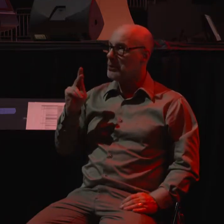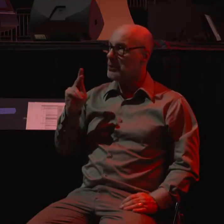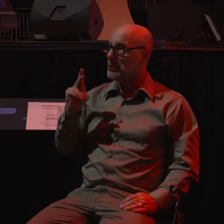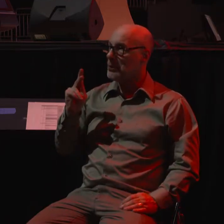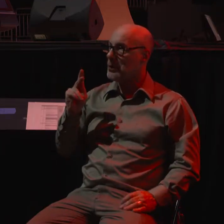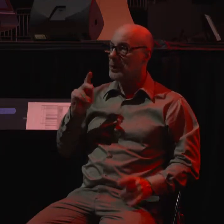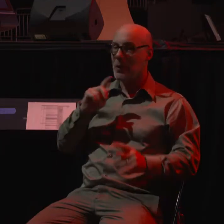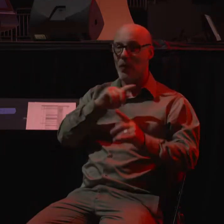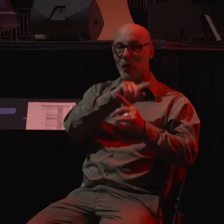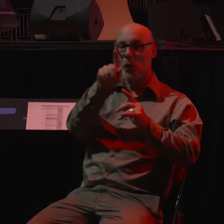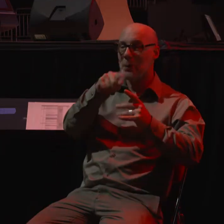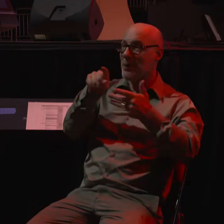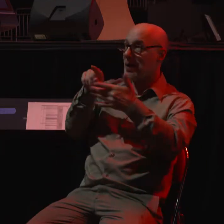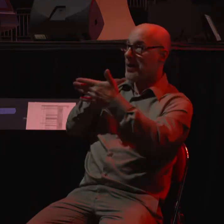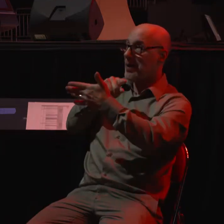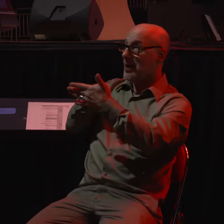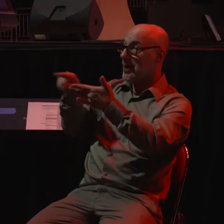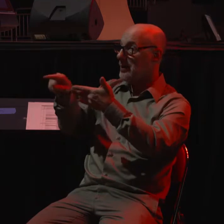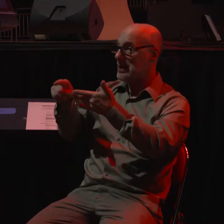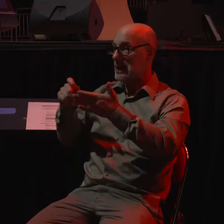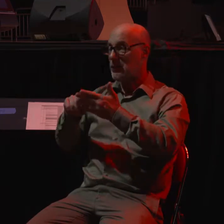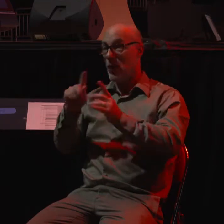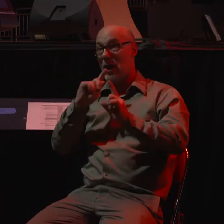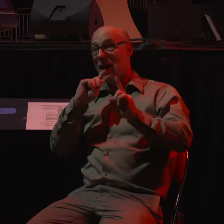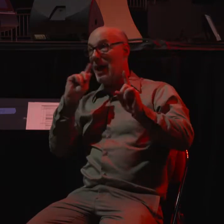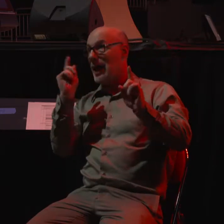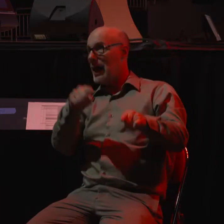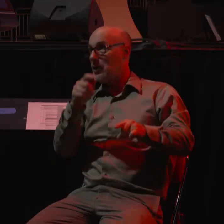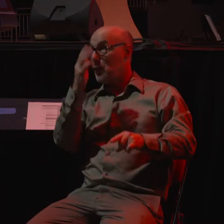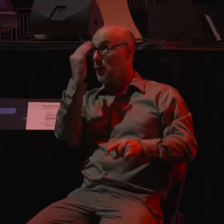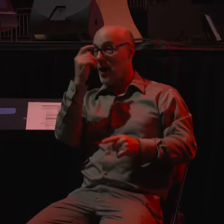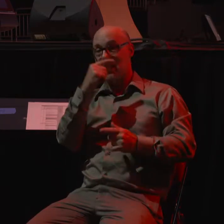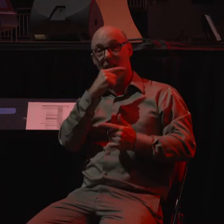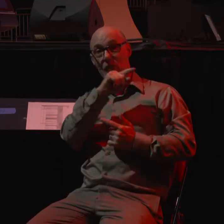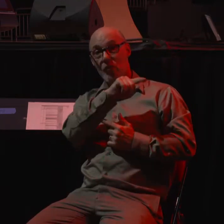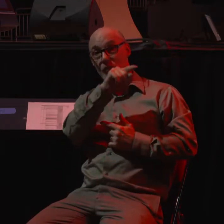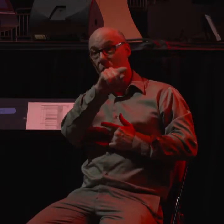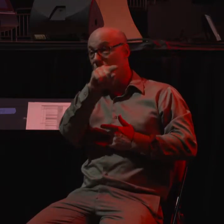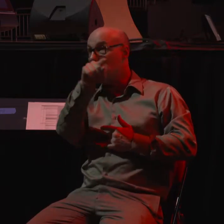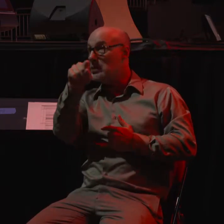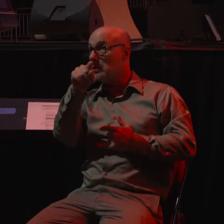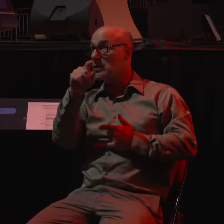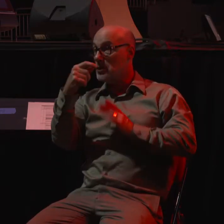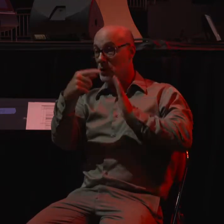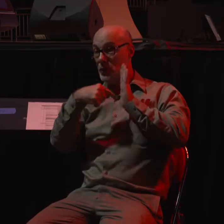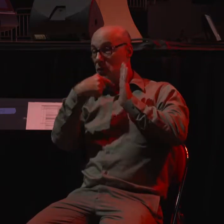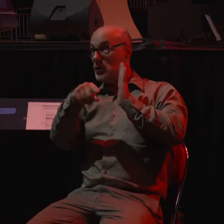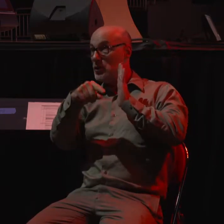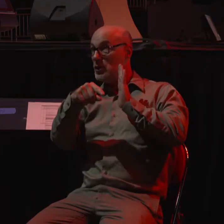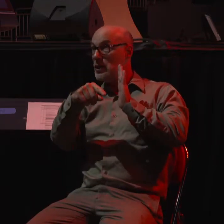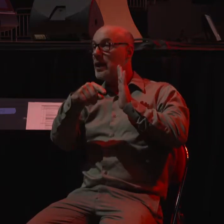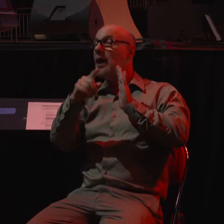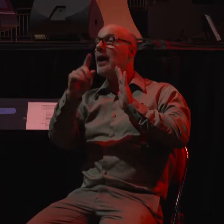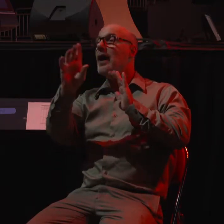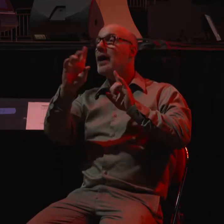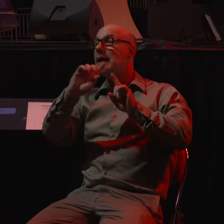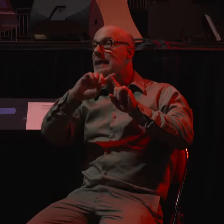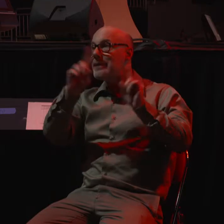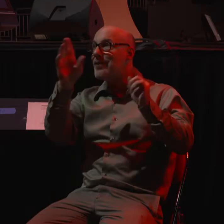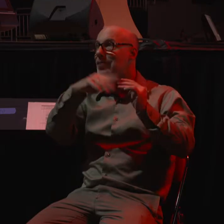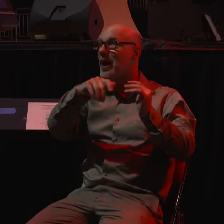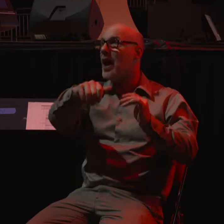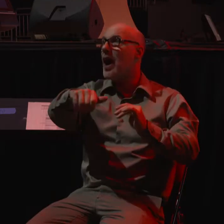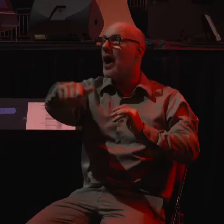critics was because he believed that these particular critics were unlike the other fundamentalist evangelical